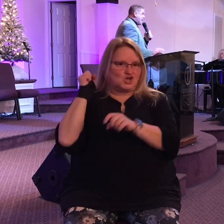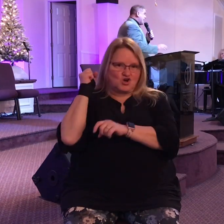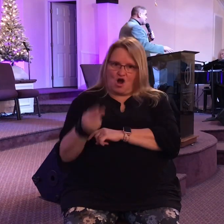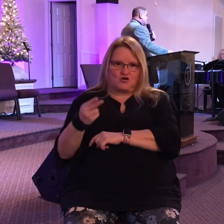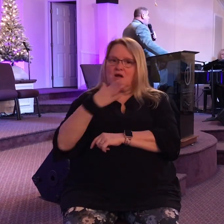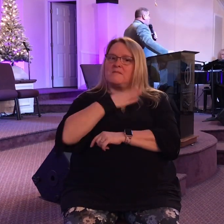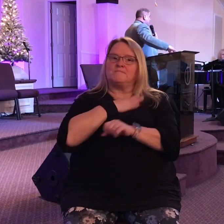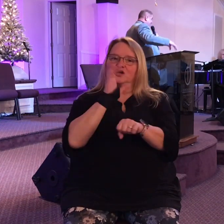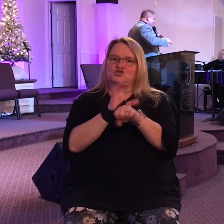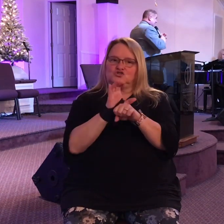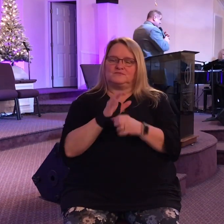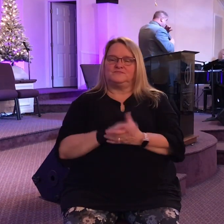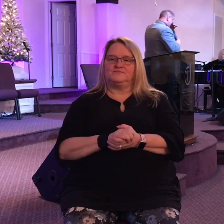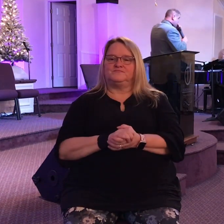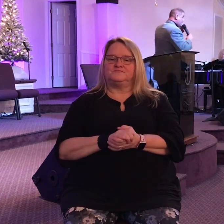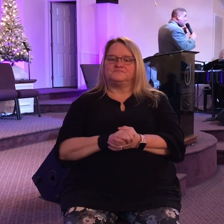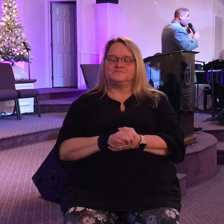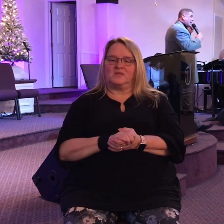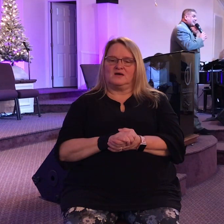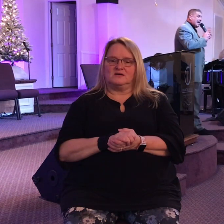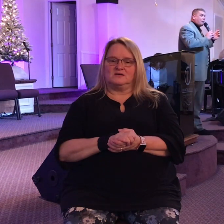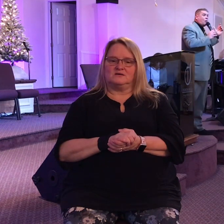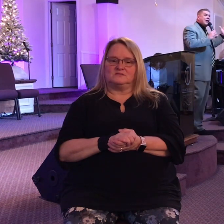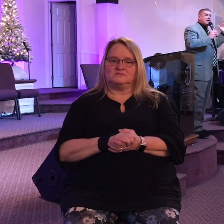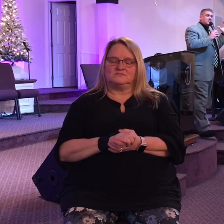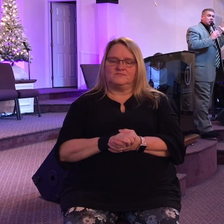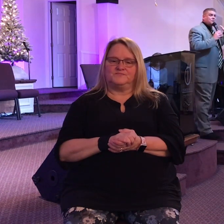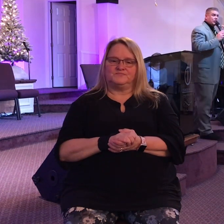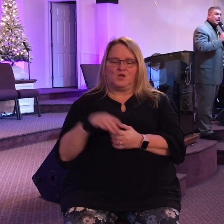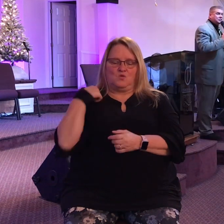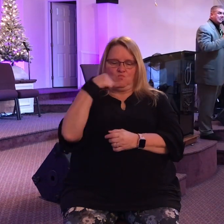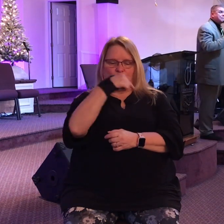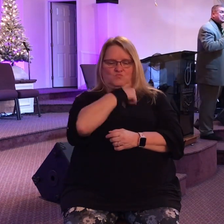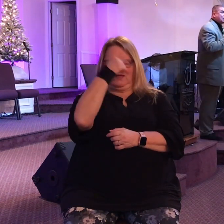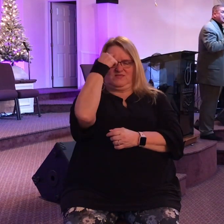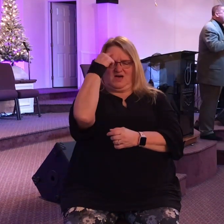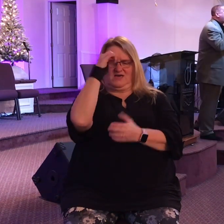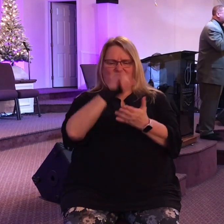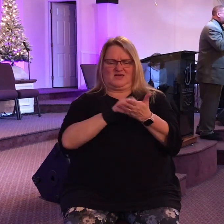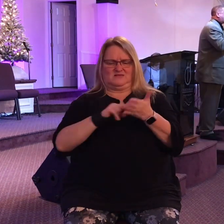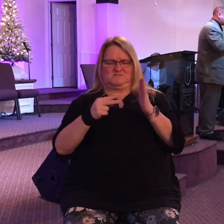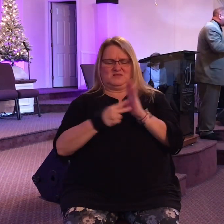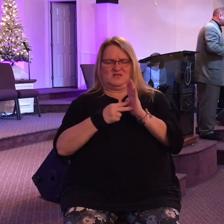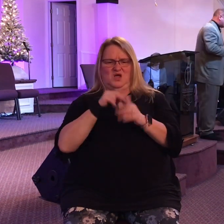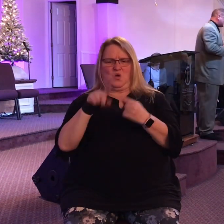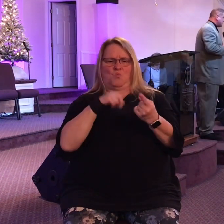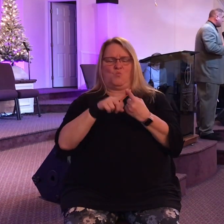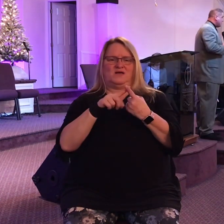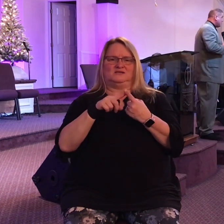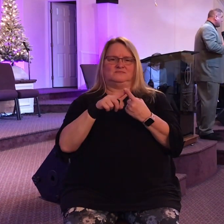Jesus is telling us is not what we think. He's telling us what he think, what we have assumed for years, is that means that when hell attacks